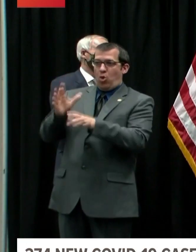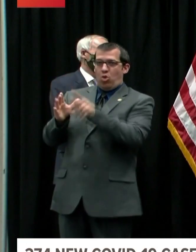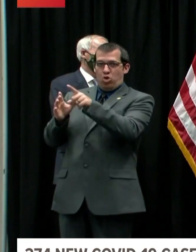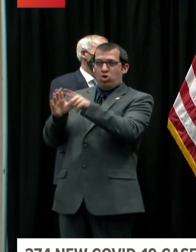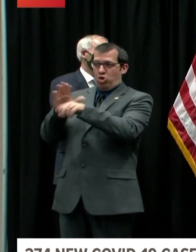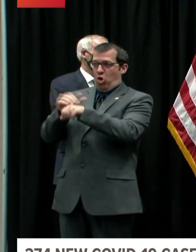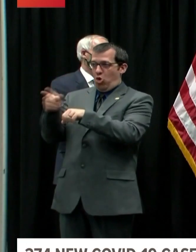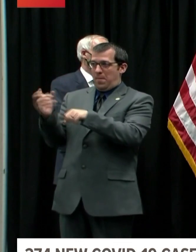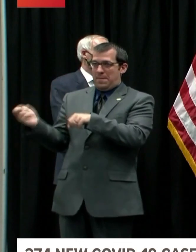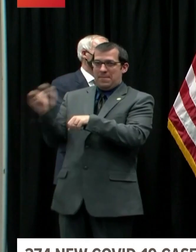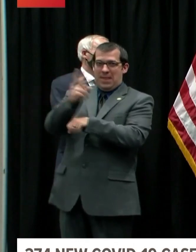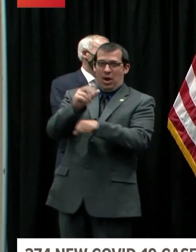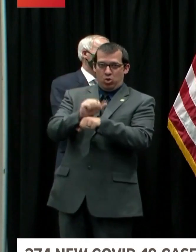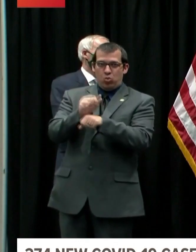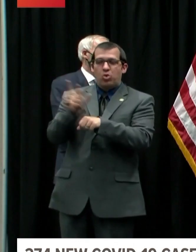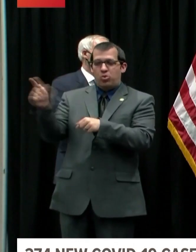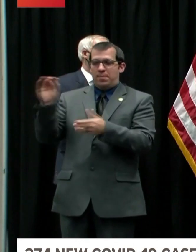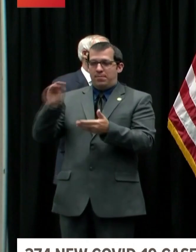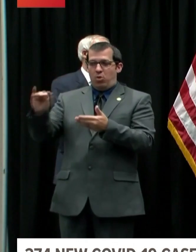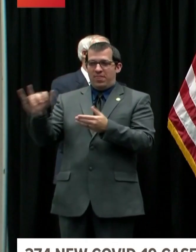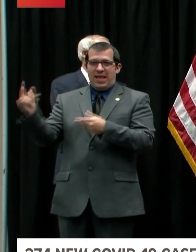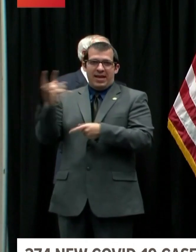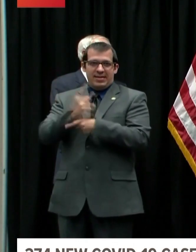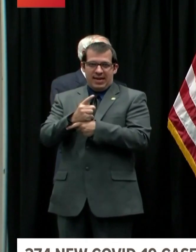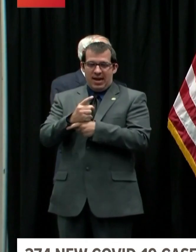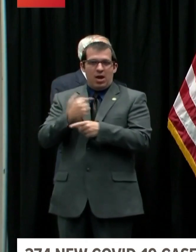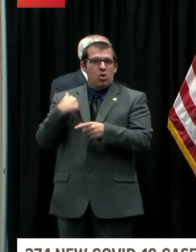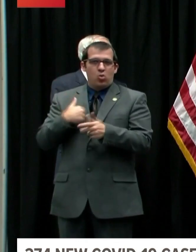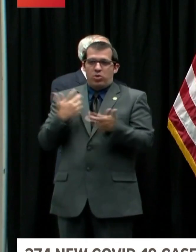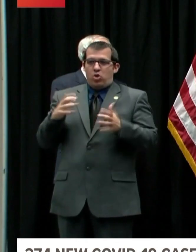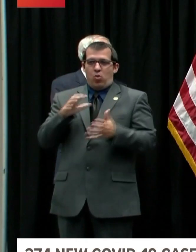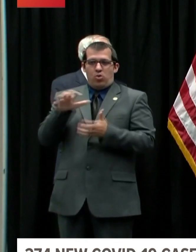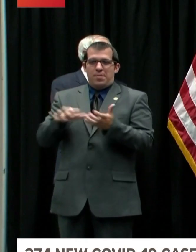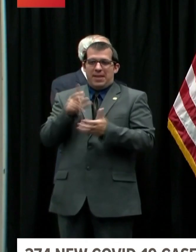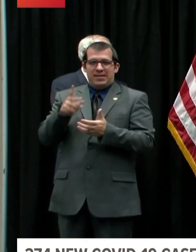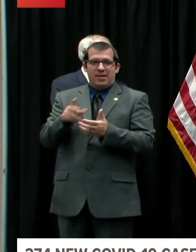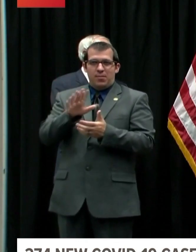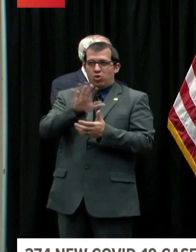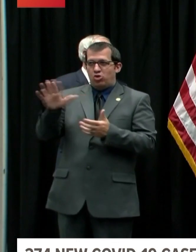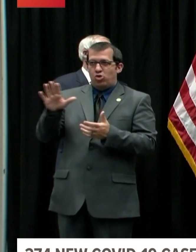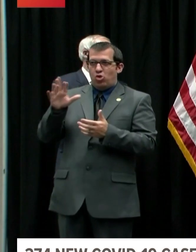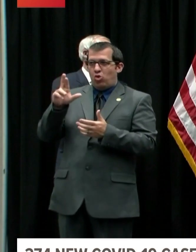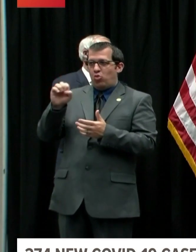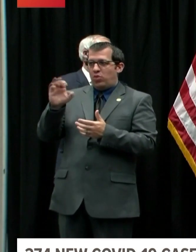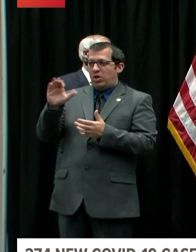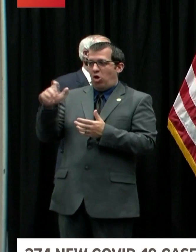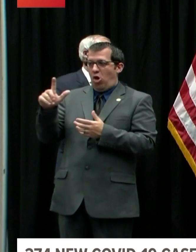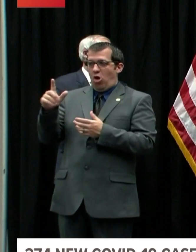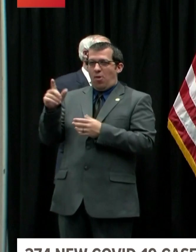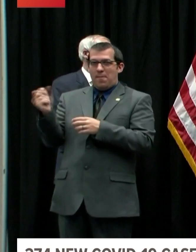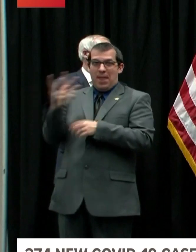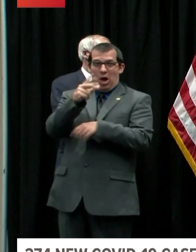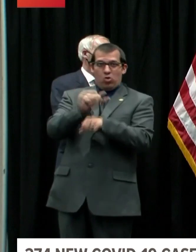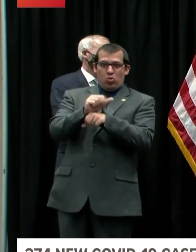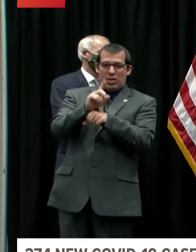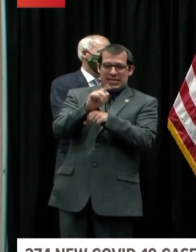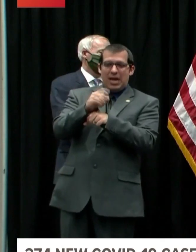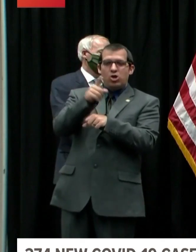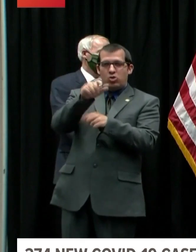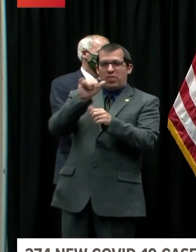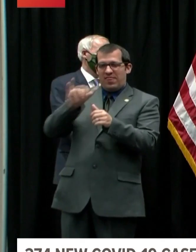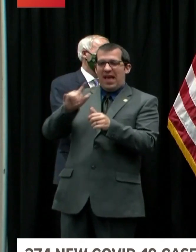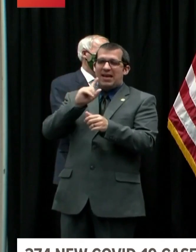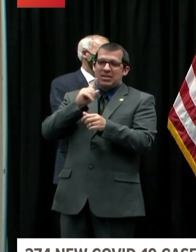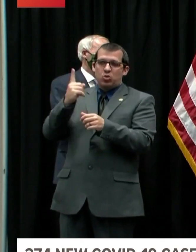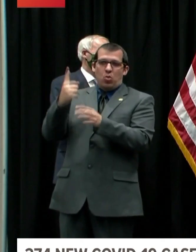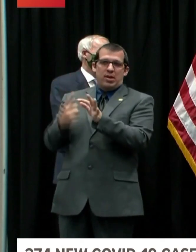you will simply put that in there. We don't want to mess up any recall dates that you have with your current employer that is going on, so that would be the